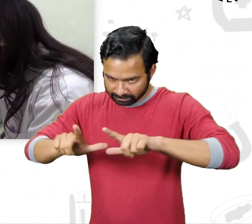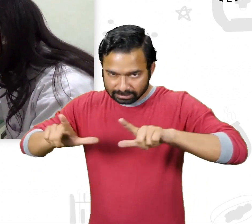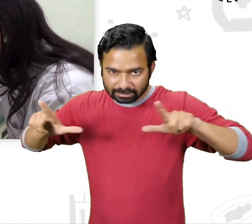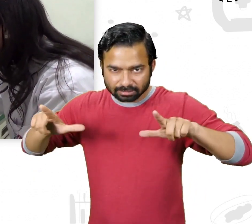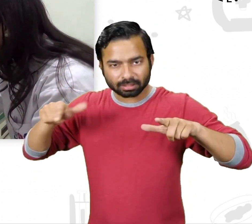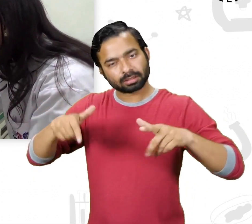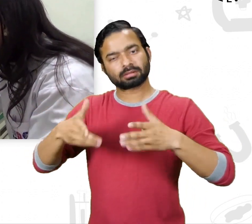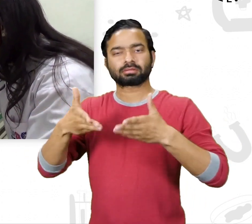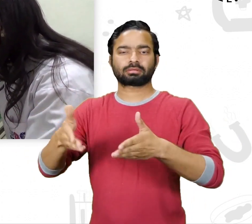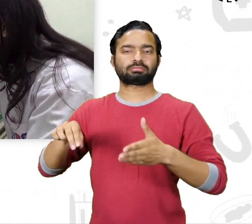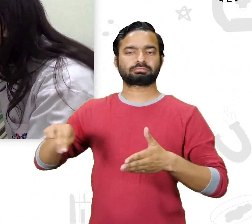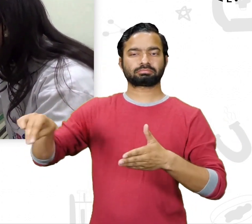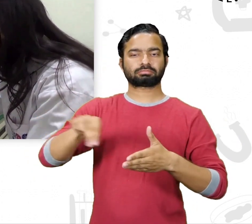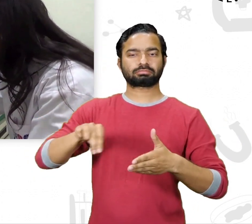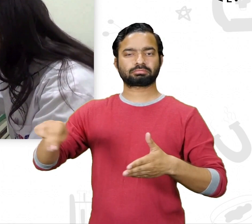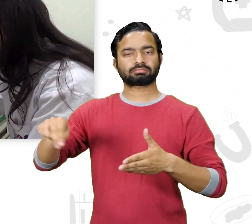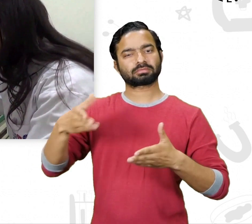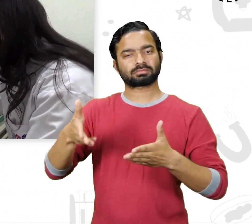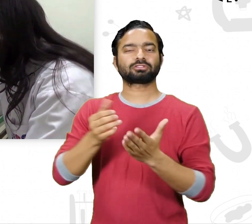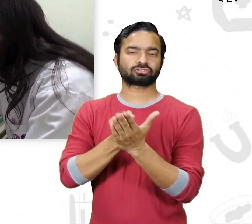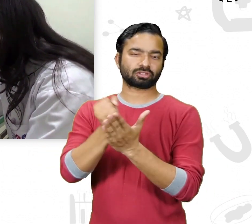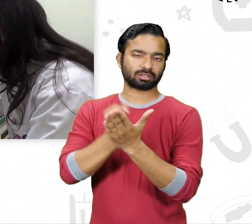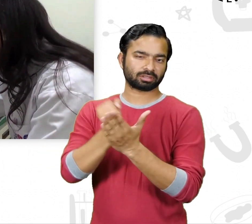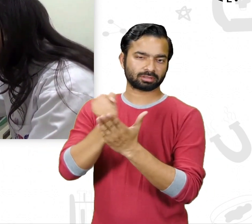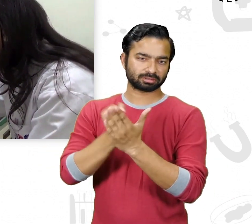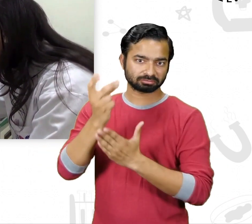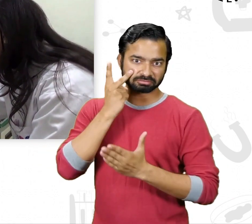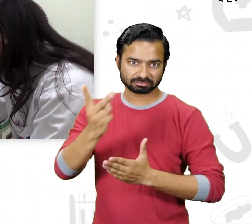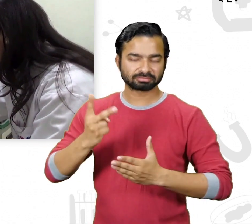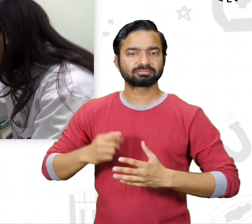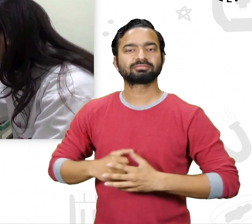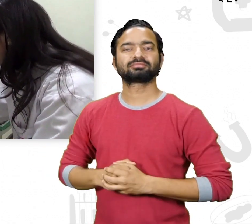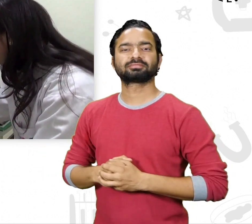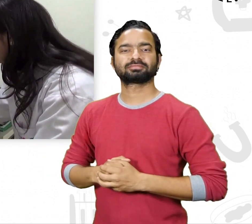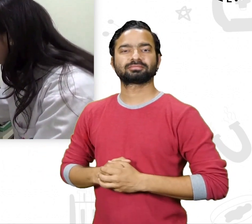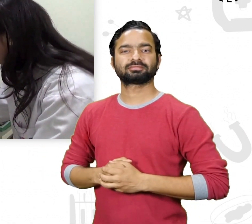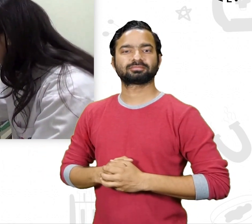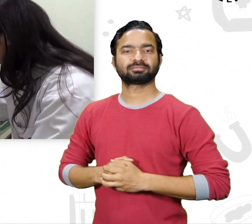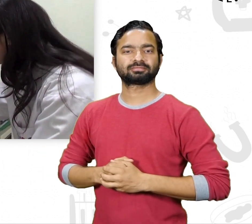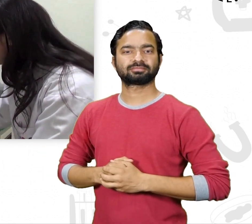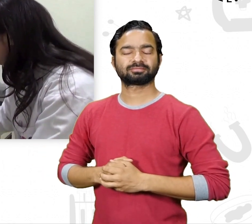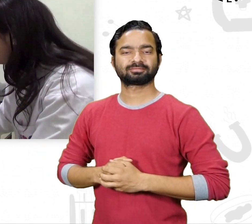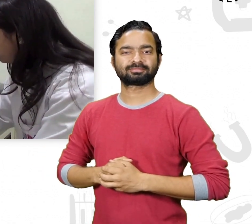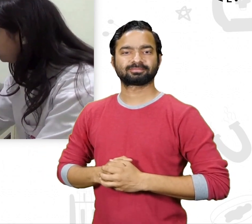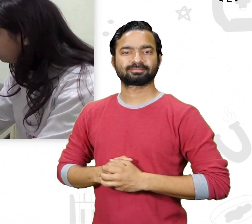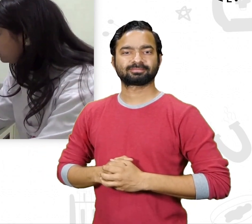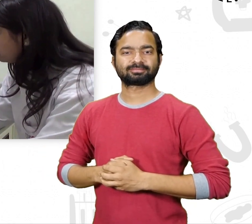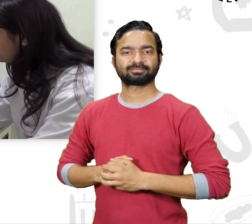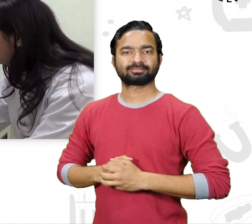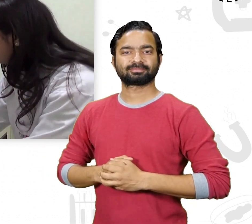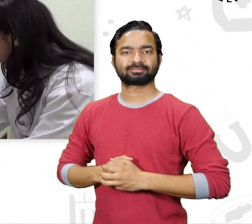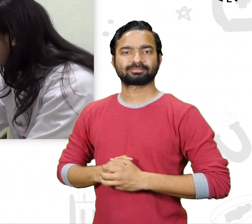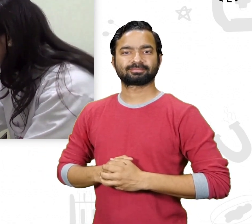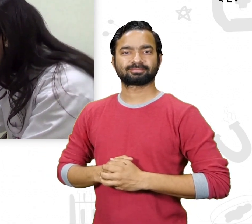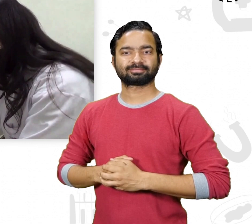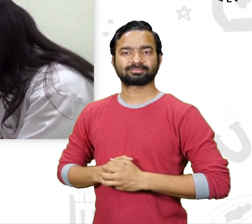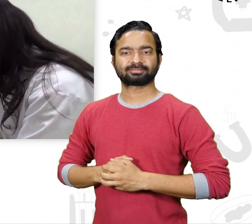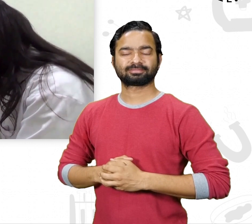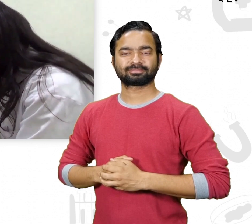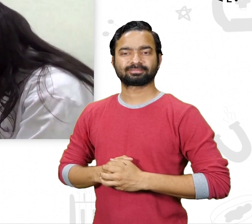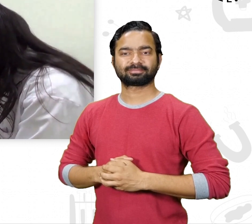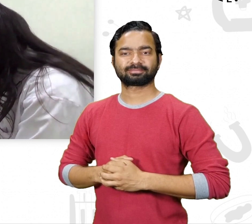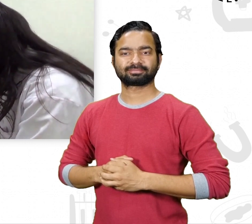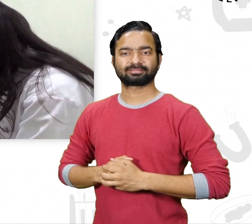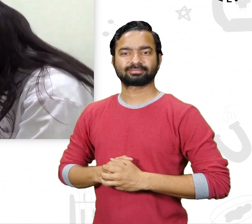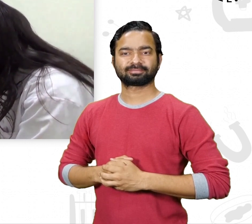I locate the sample by using this joystick to move our sample in the XY position, and using this coarse and fine